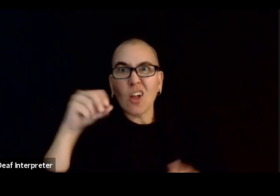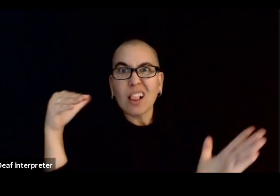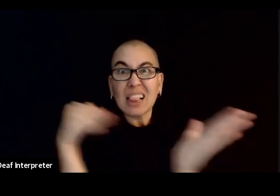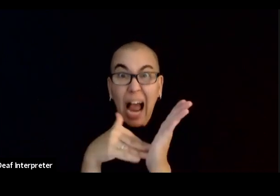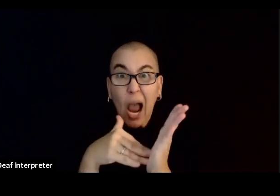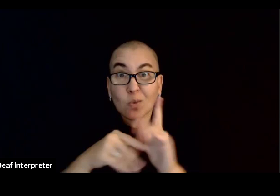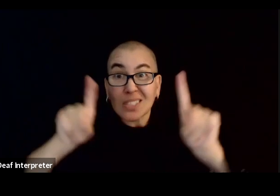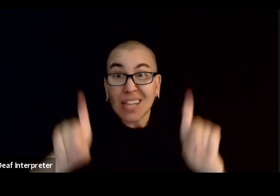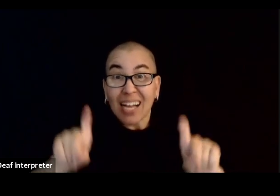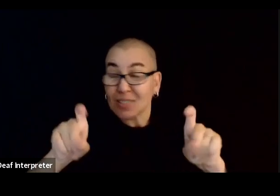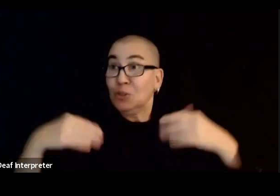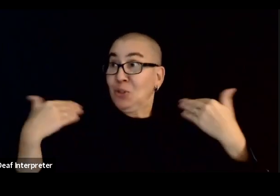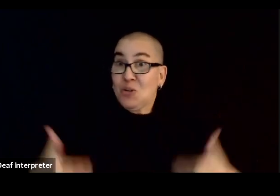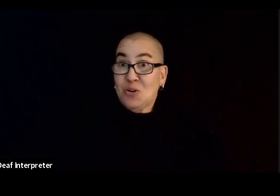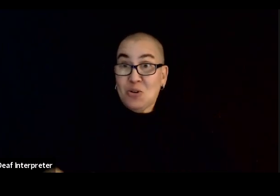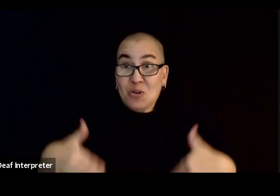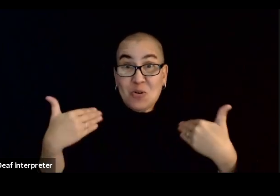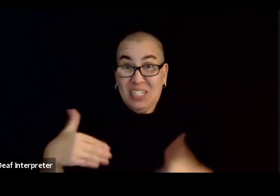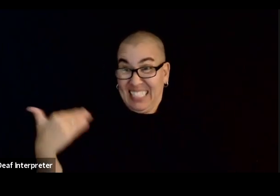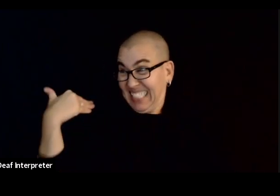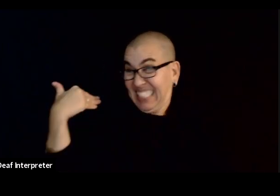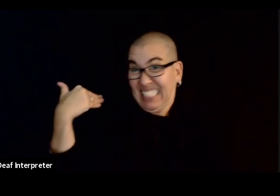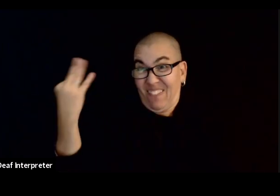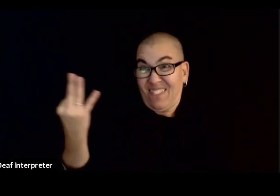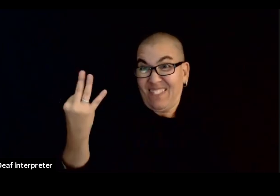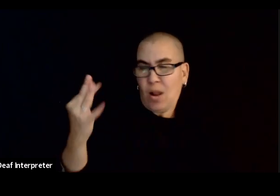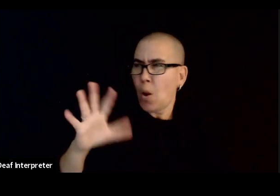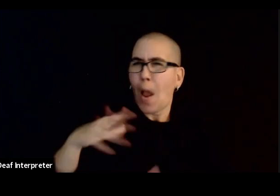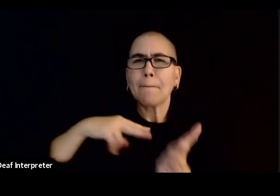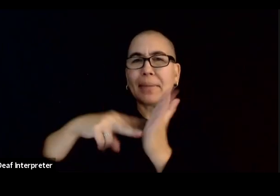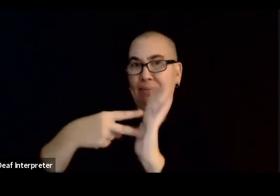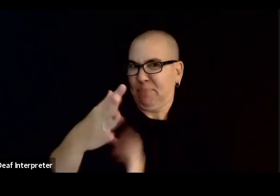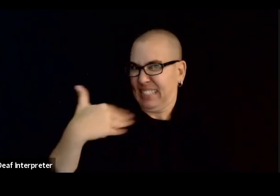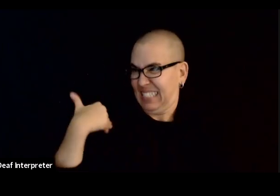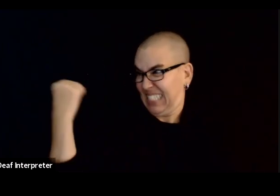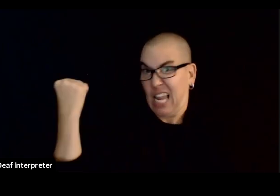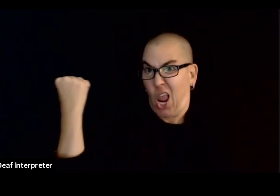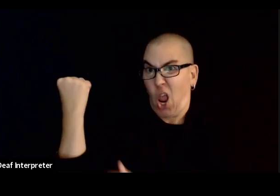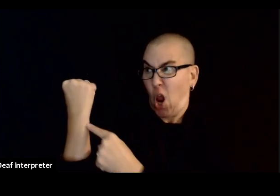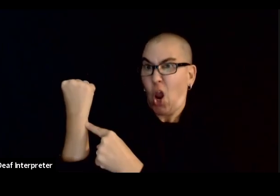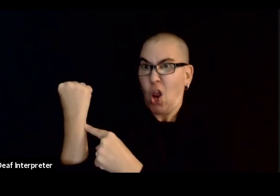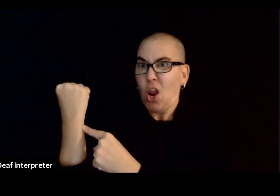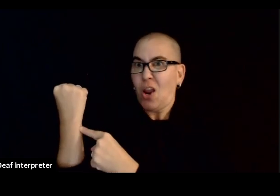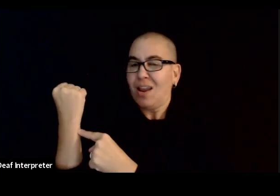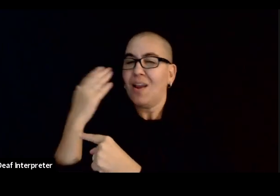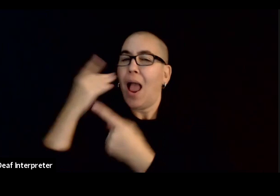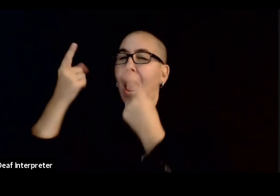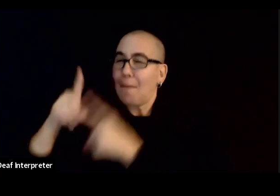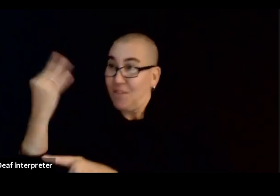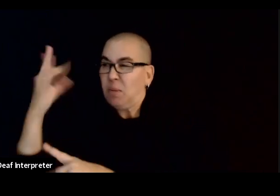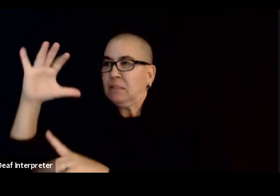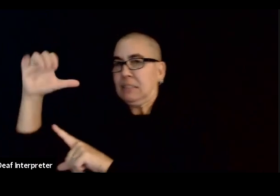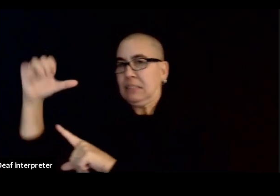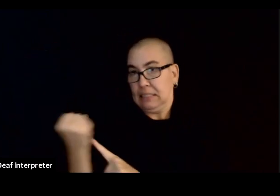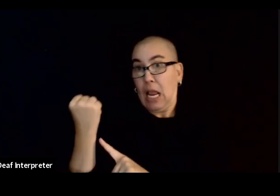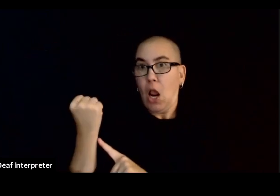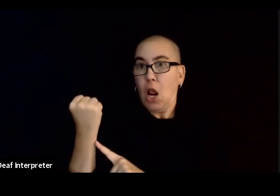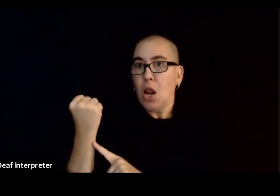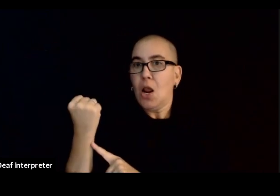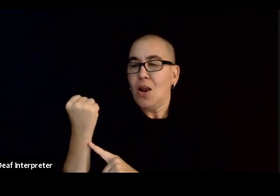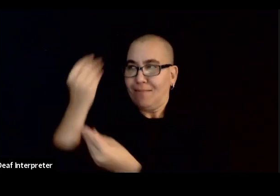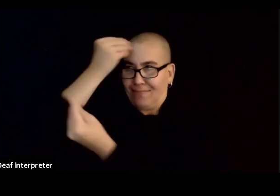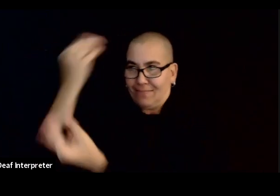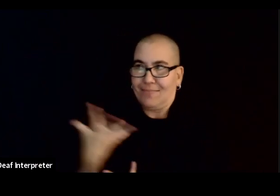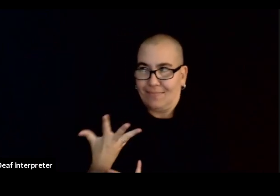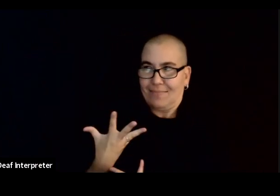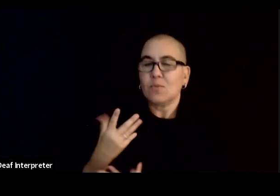on Friday, or rather on Saturday for Friday. But we, with our new saliva lab, we're